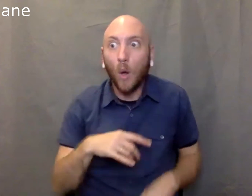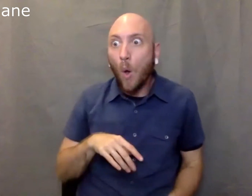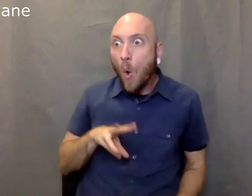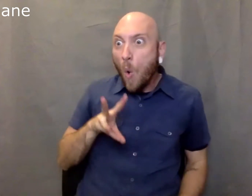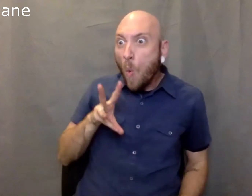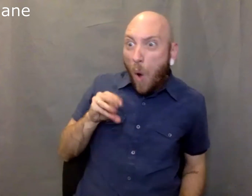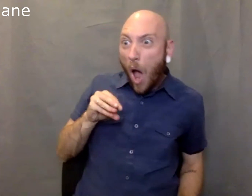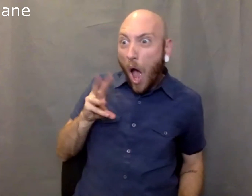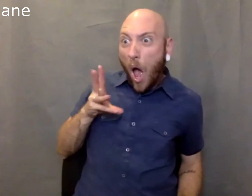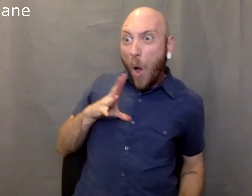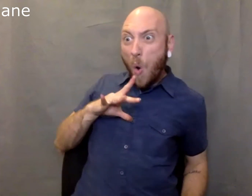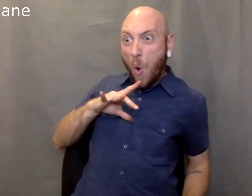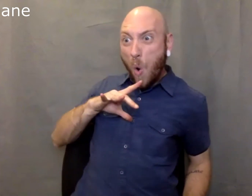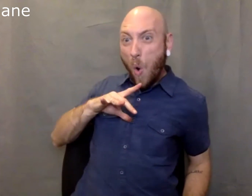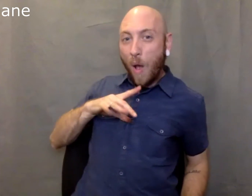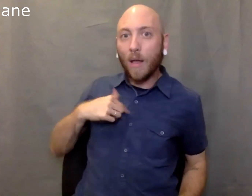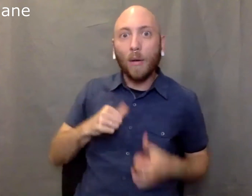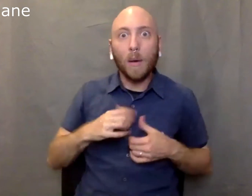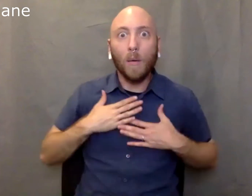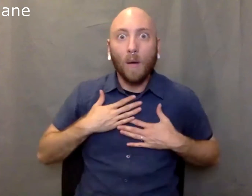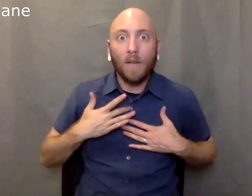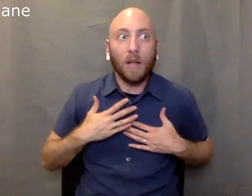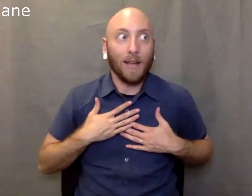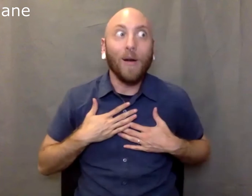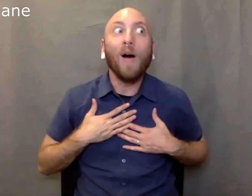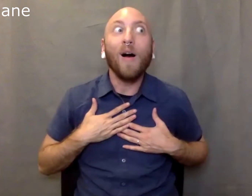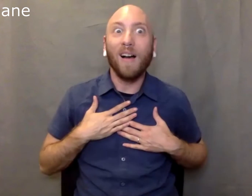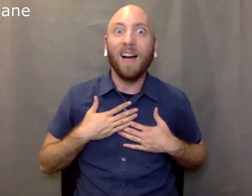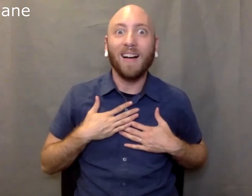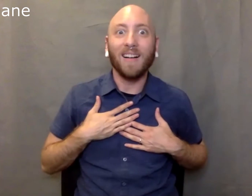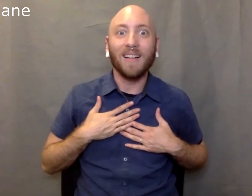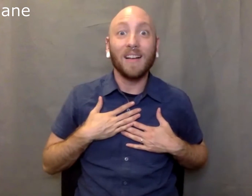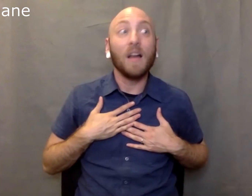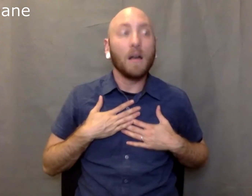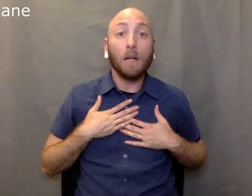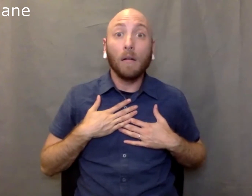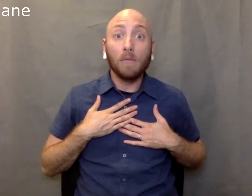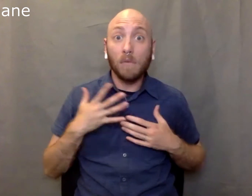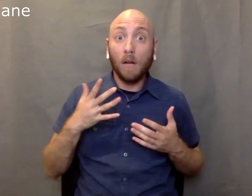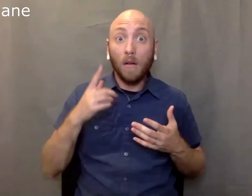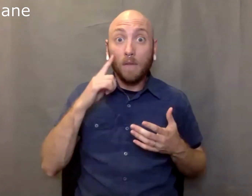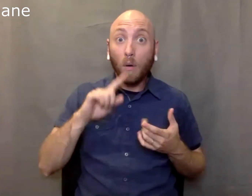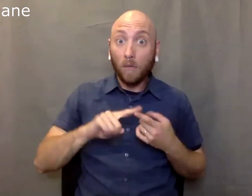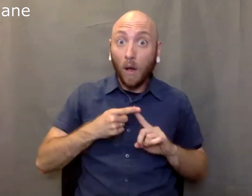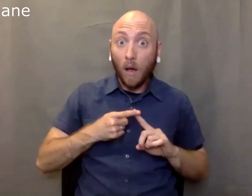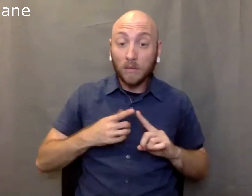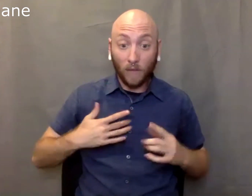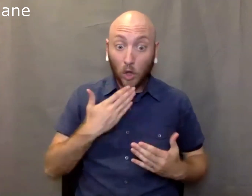cool!" And I remember that feeling of like, okay, so I have to do things like this to feel good about myself. And